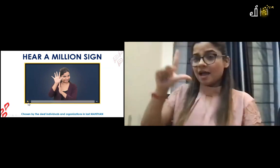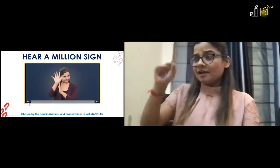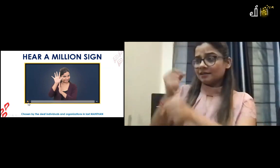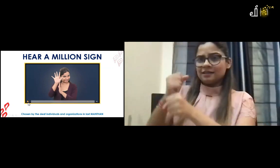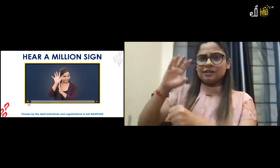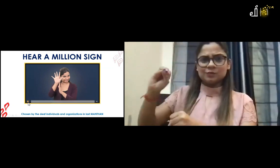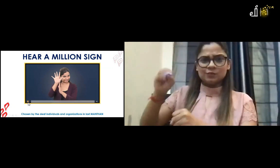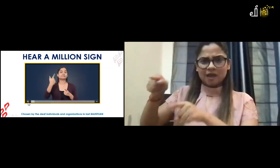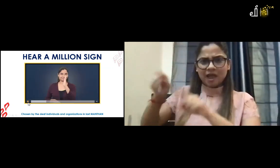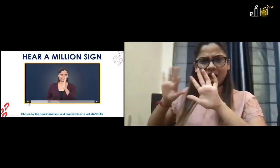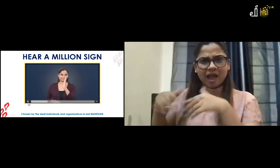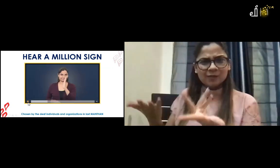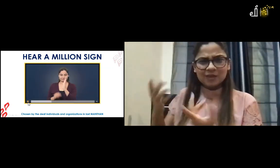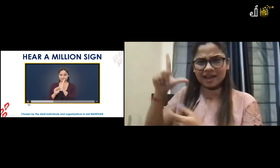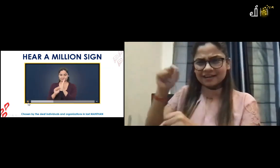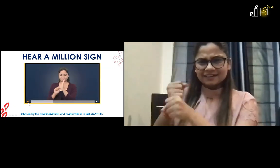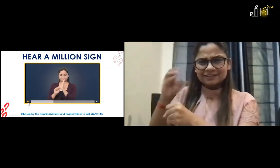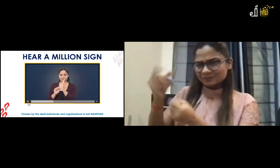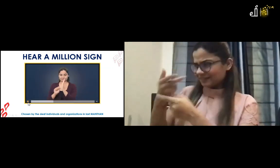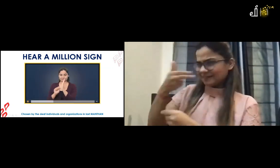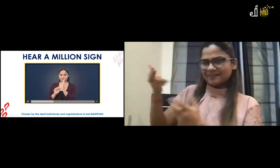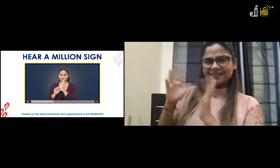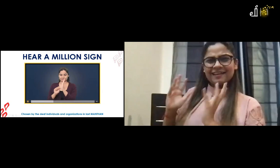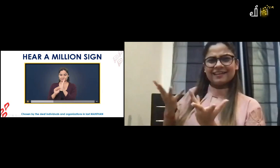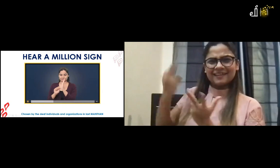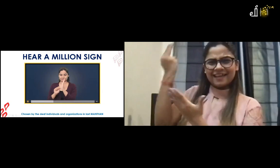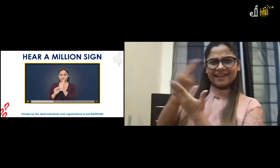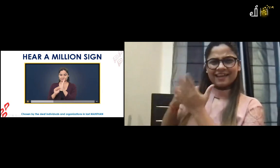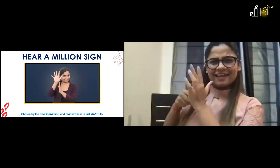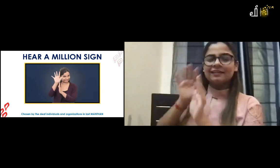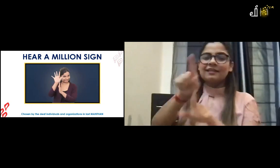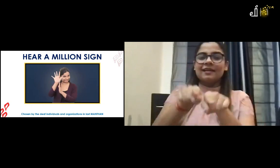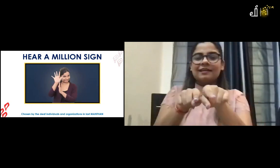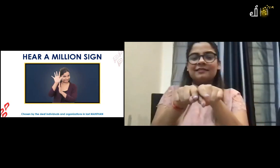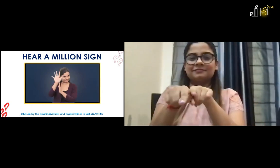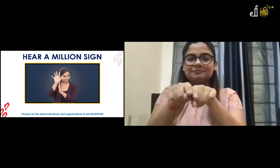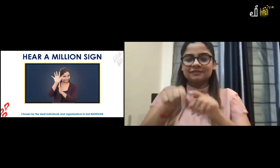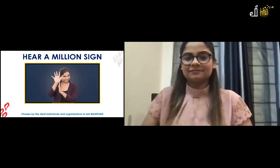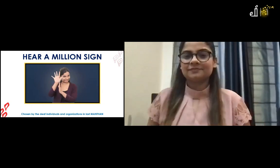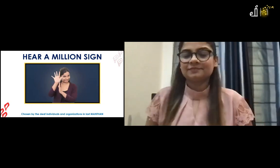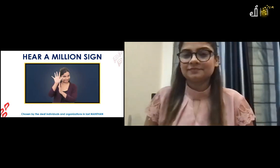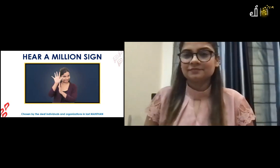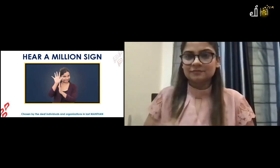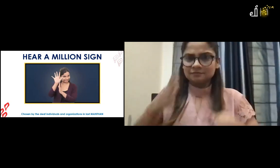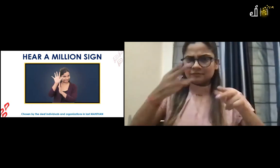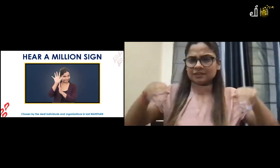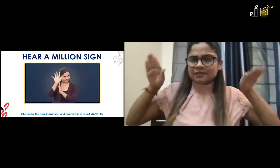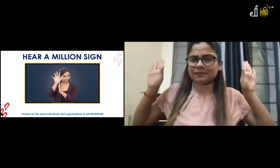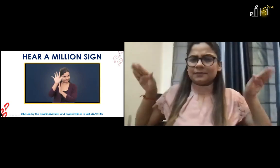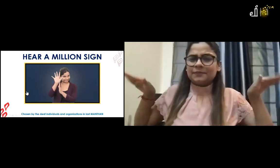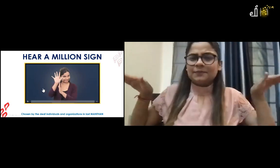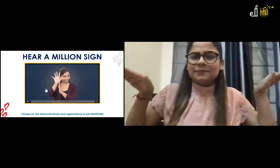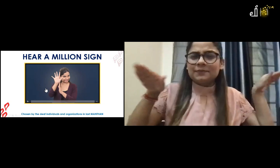And so this logo that you see, why this logo? Why the idea, the design that you